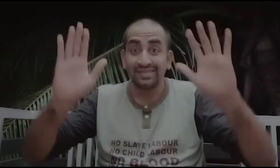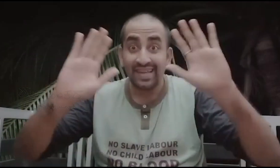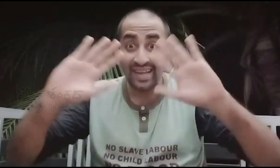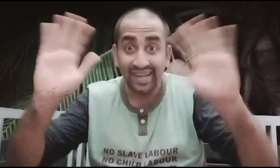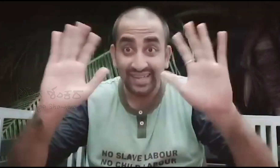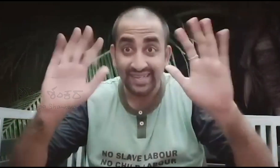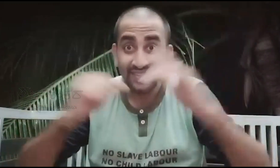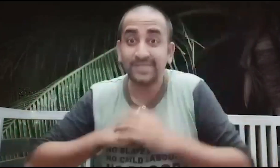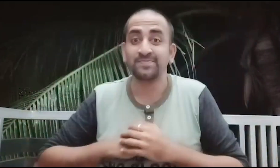Hello.